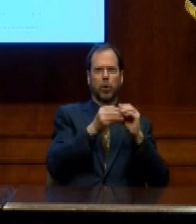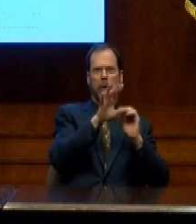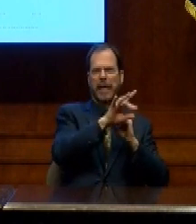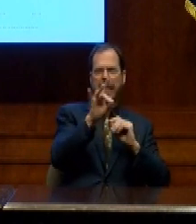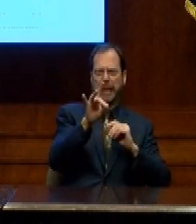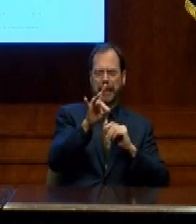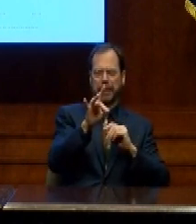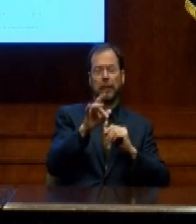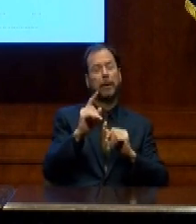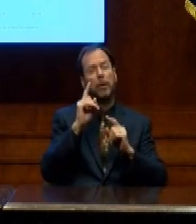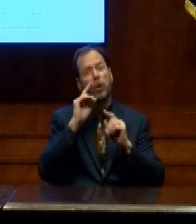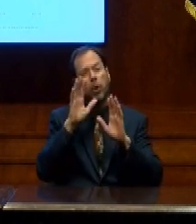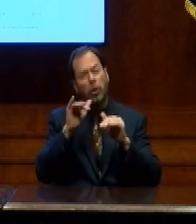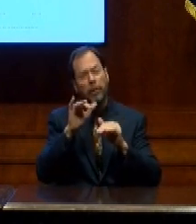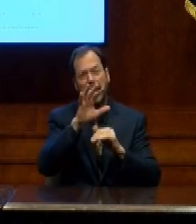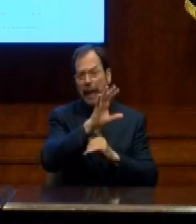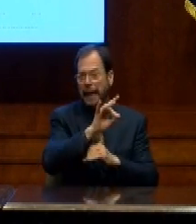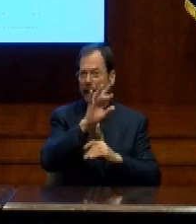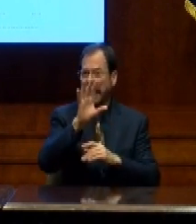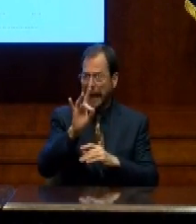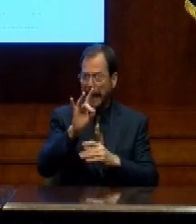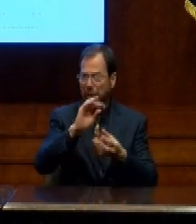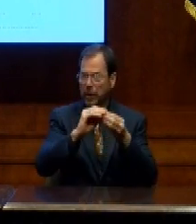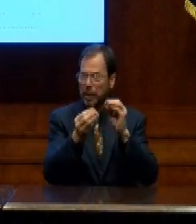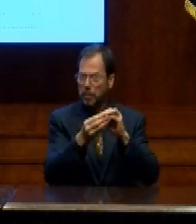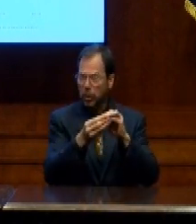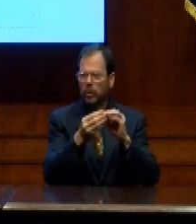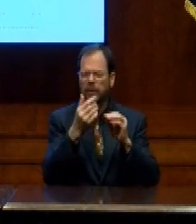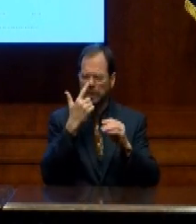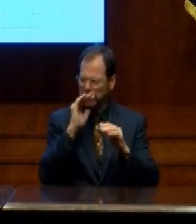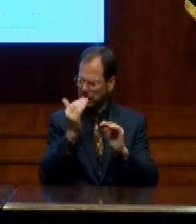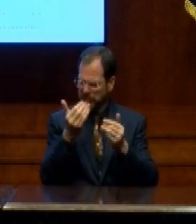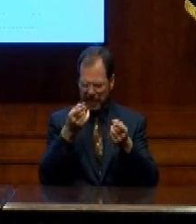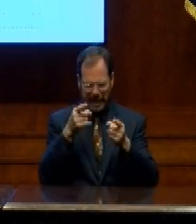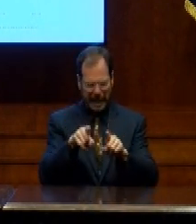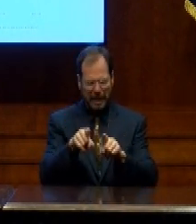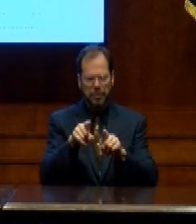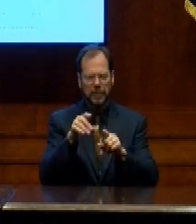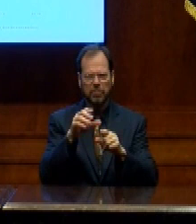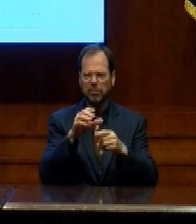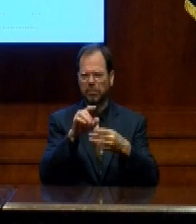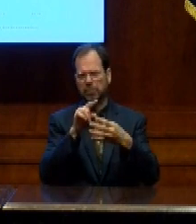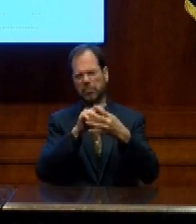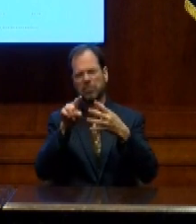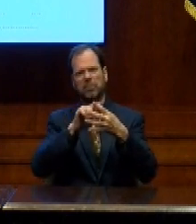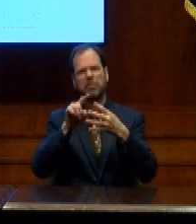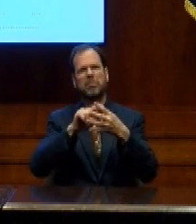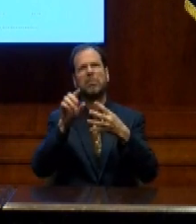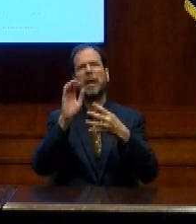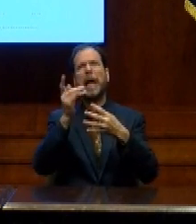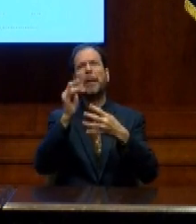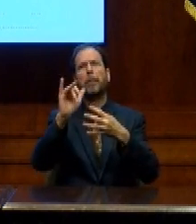88. Hopefully that 88 that looked like it occurred in the early days of April